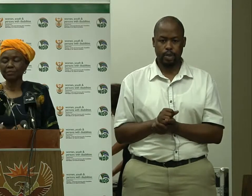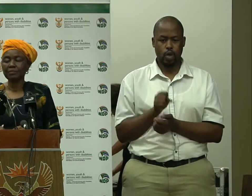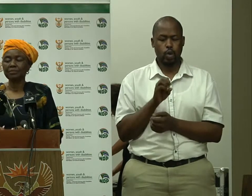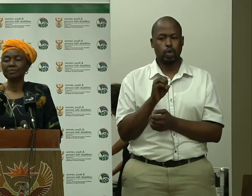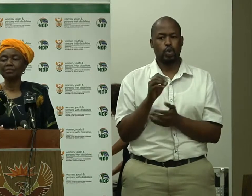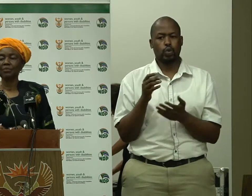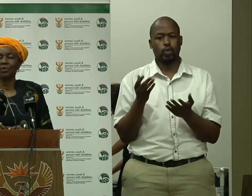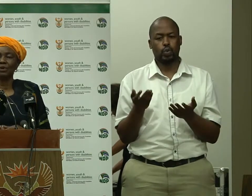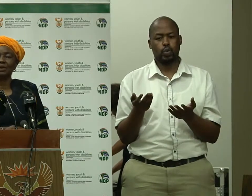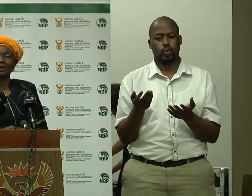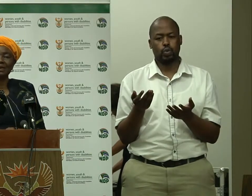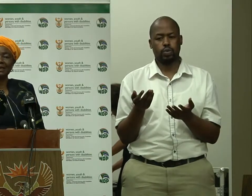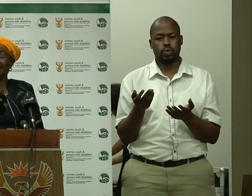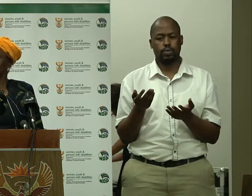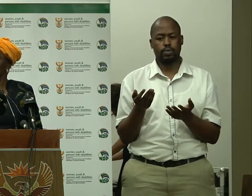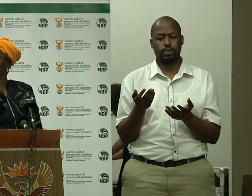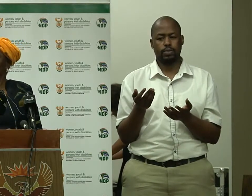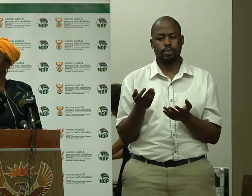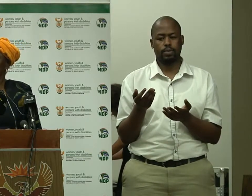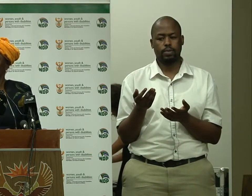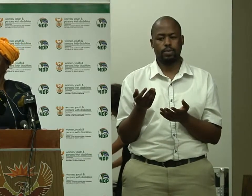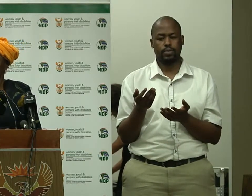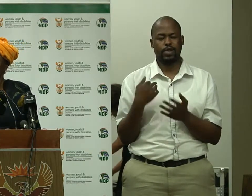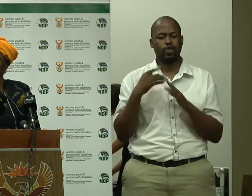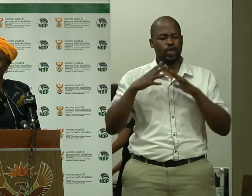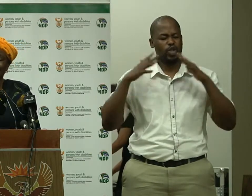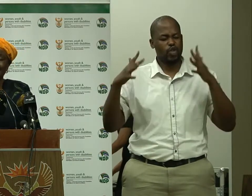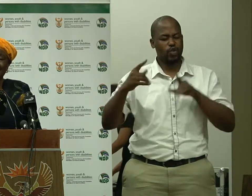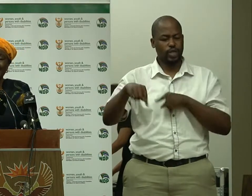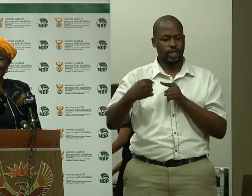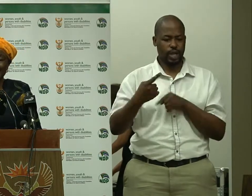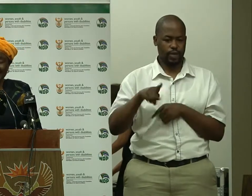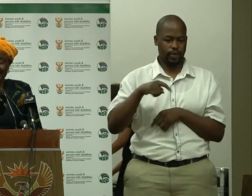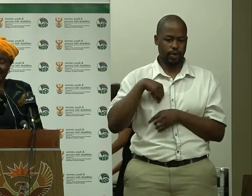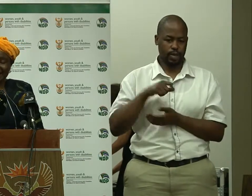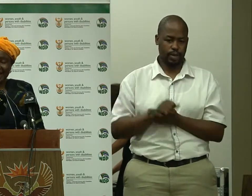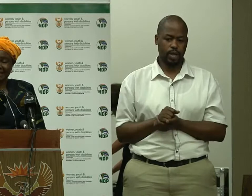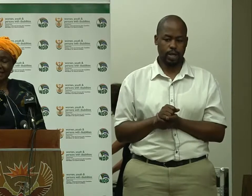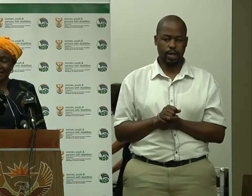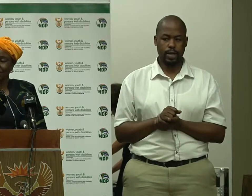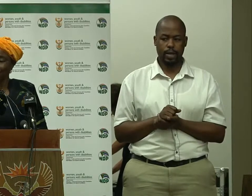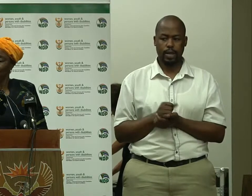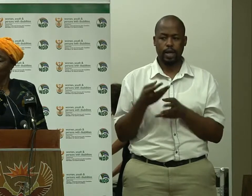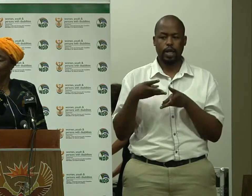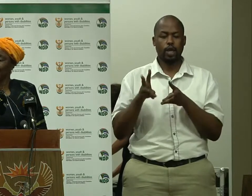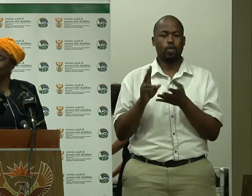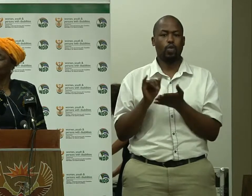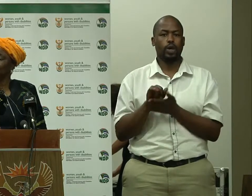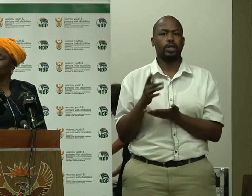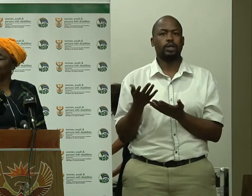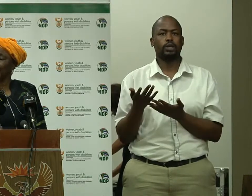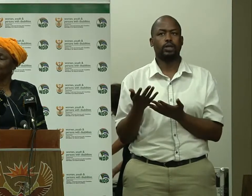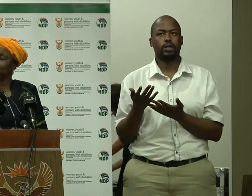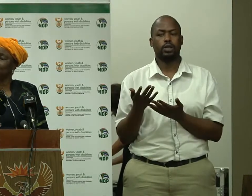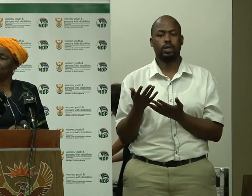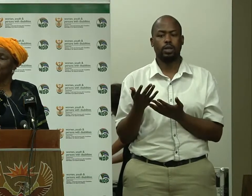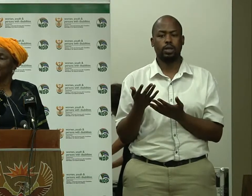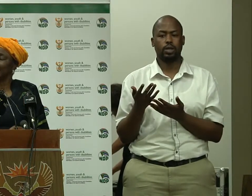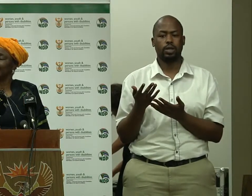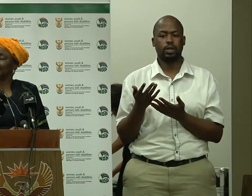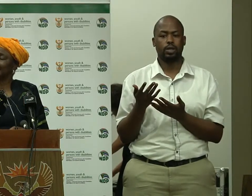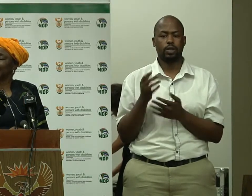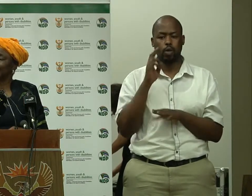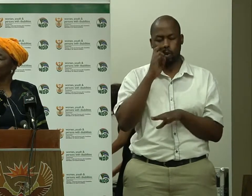So it was really a challenge in the sense that we had